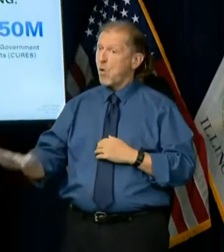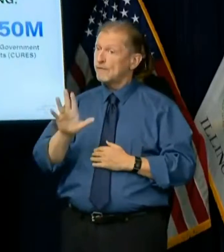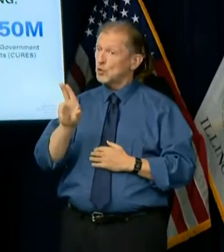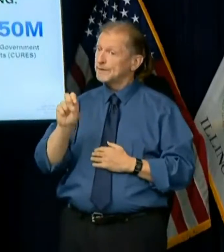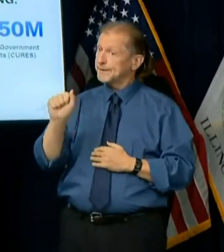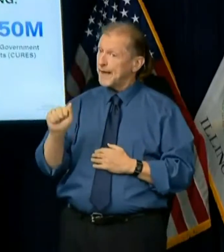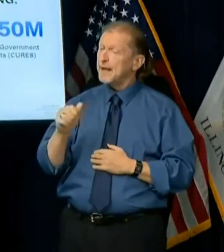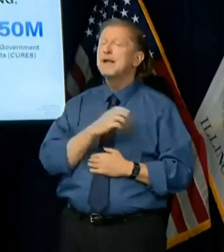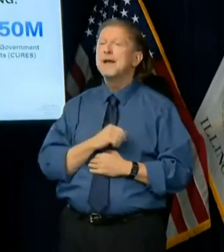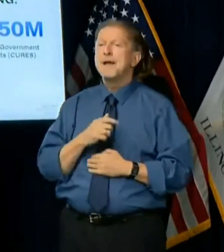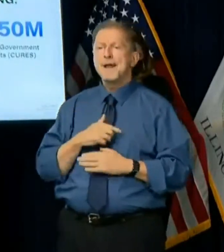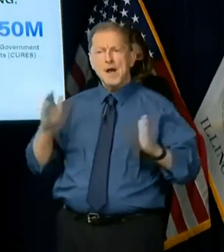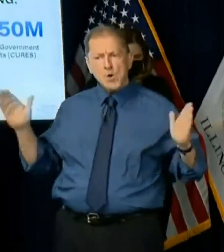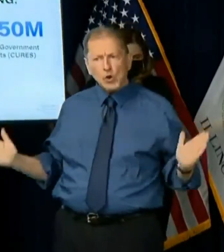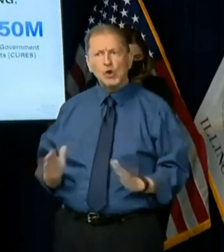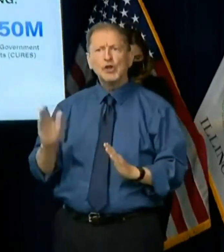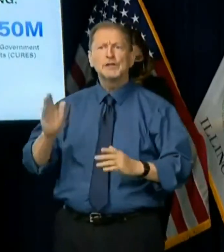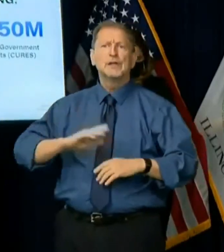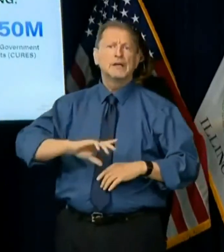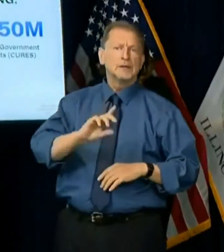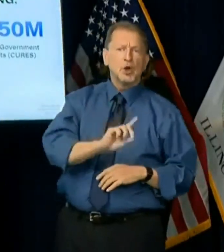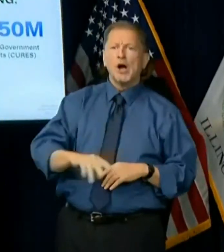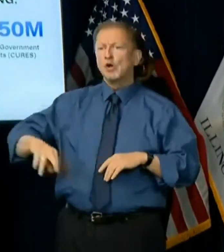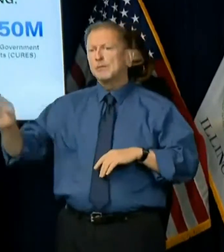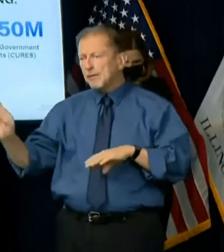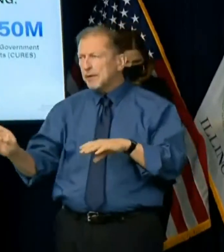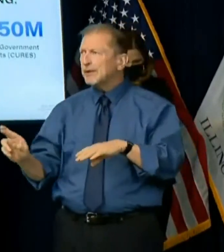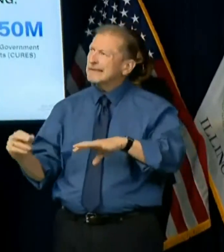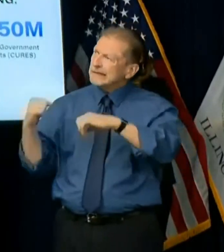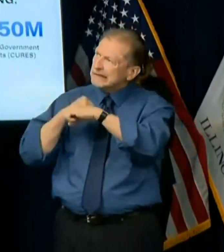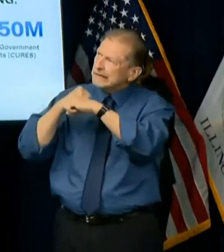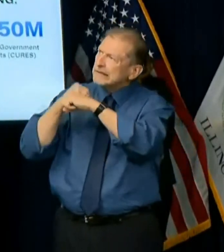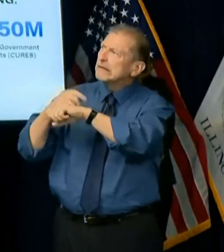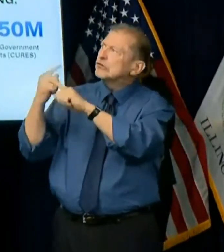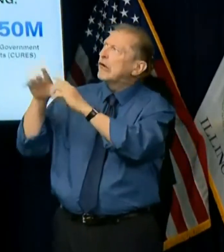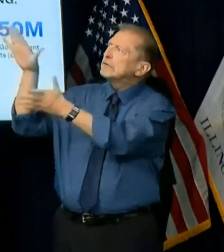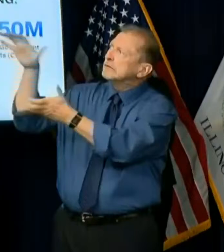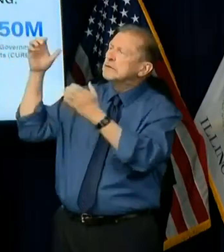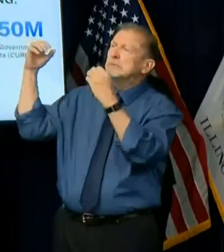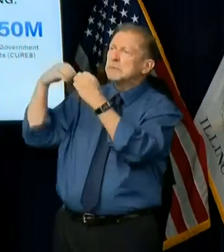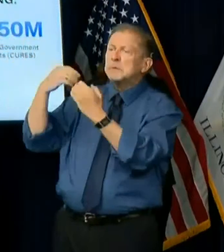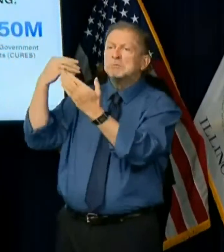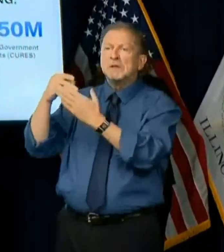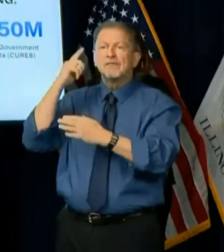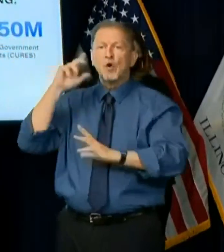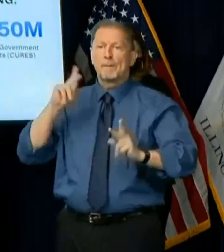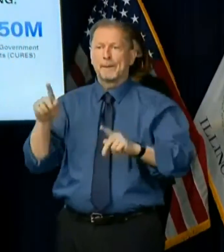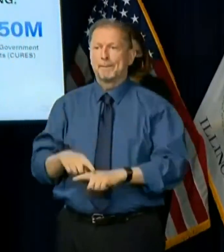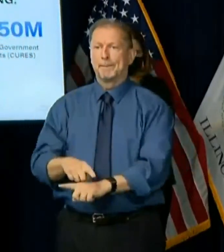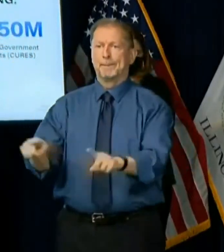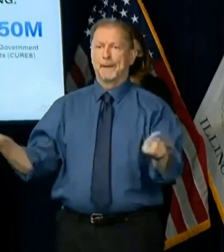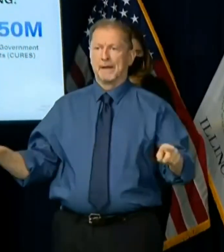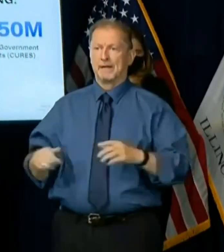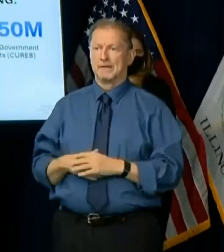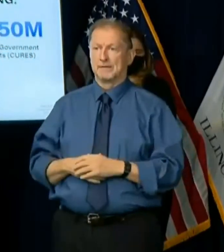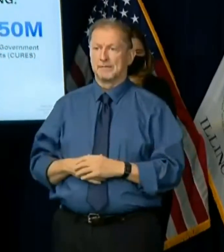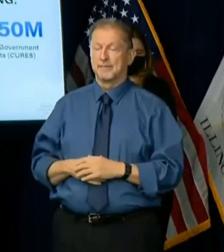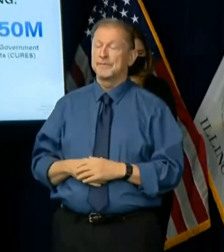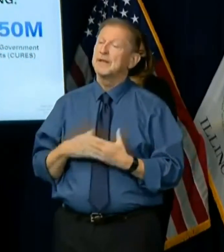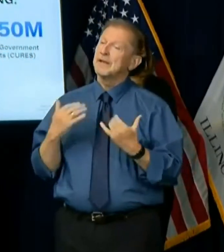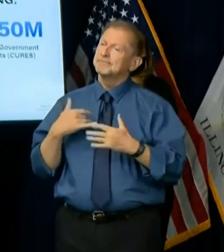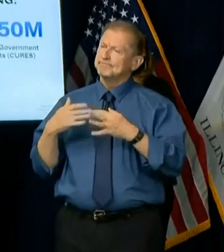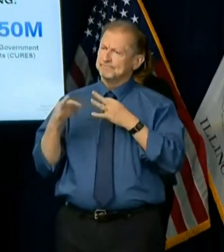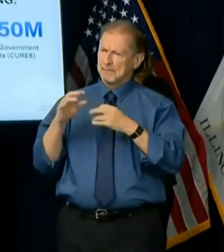officials across the state to join in on that advocacy. First, for